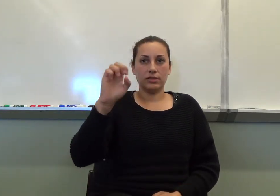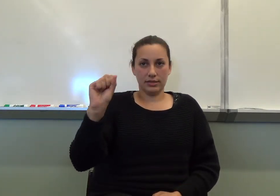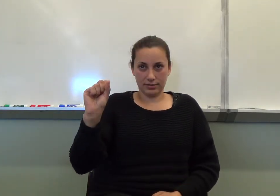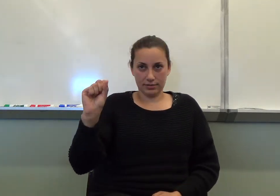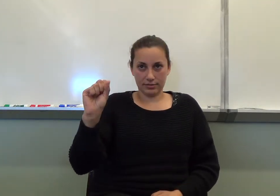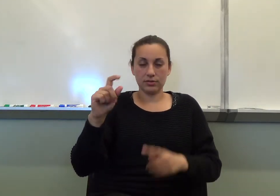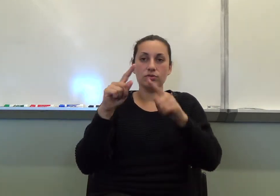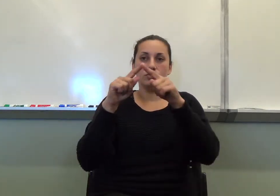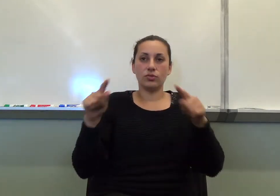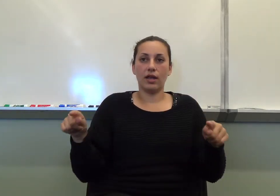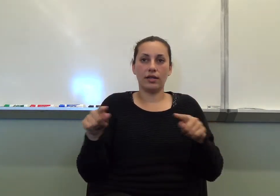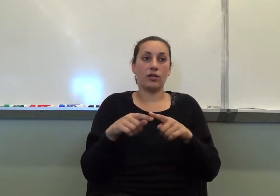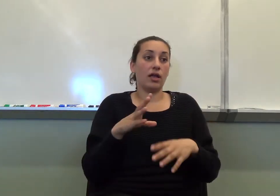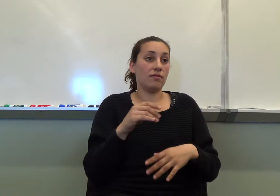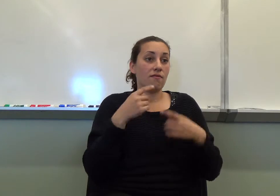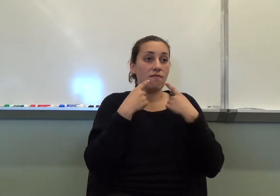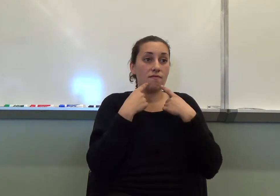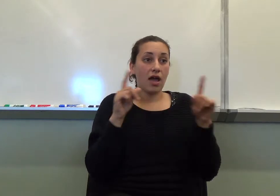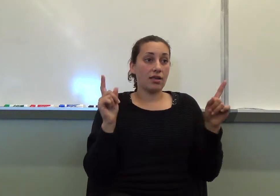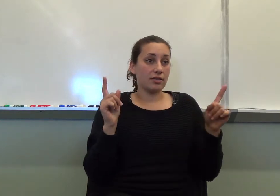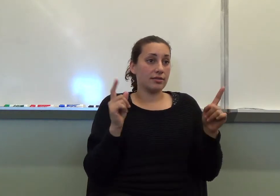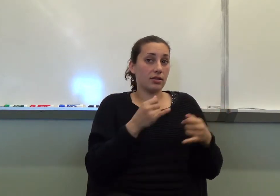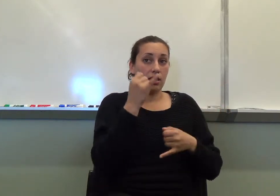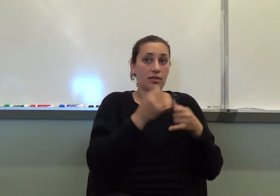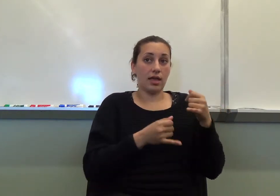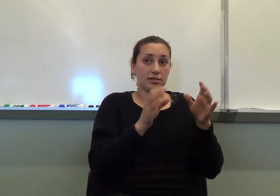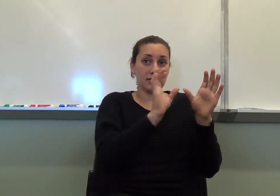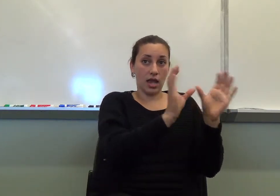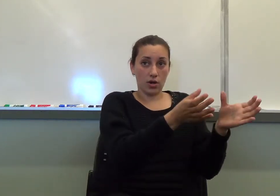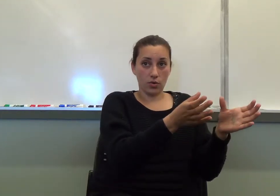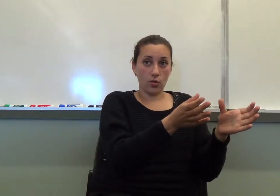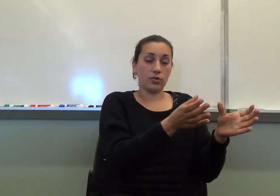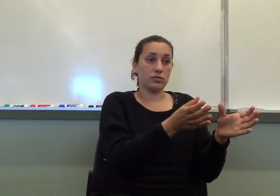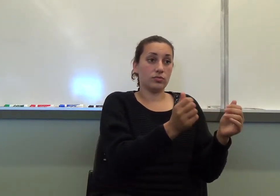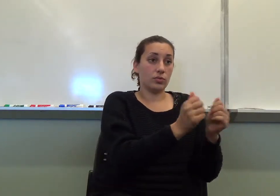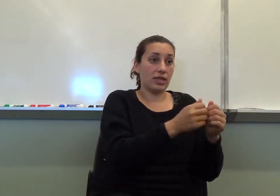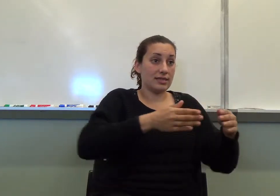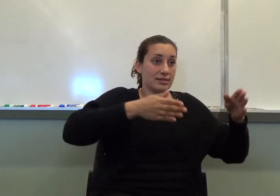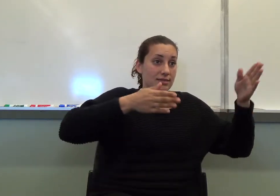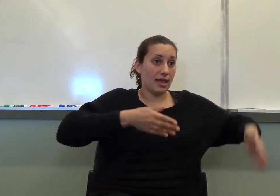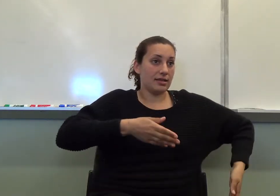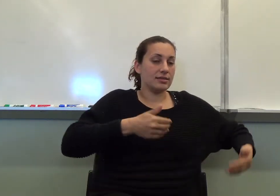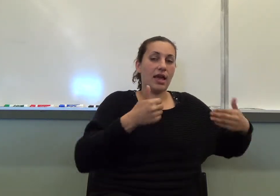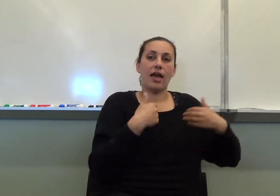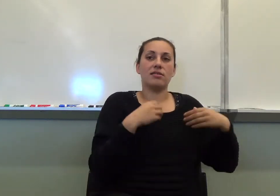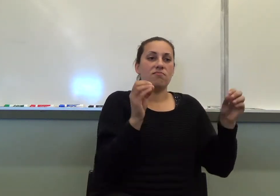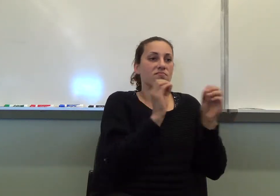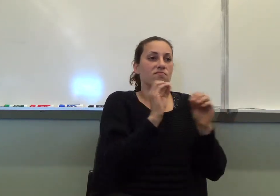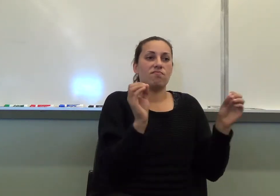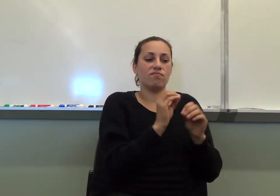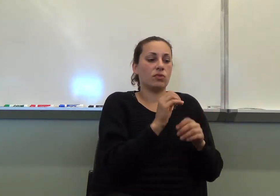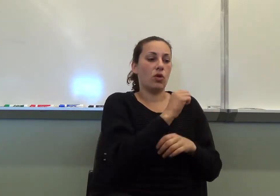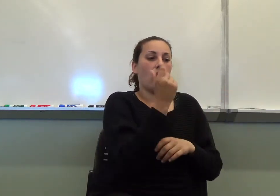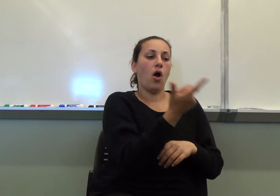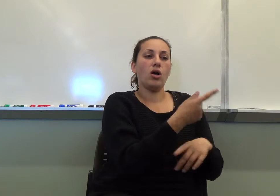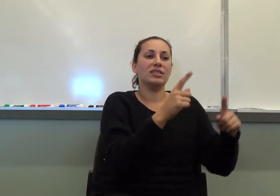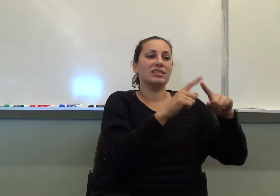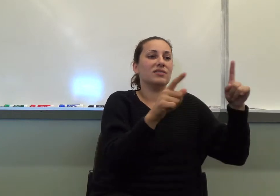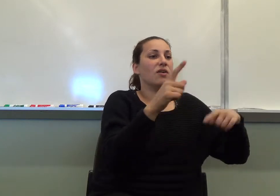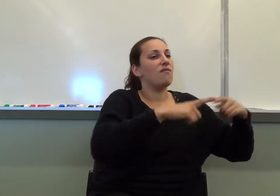And then finally, the last category about sides has no sides of equal length. They're all different length. So you have